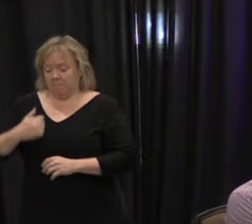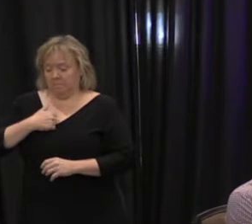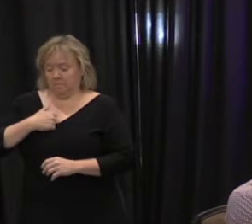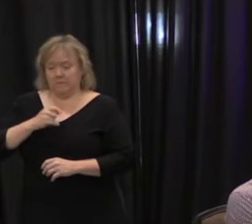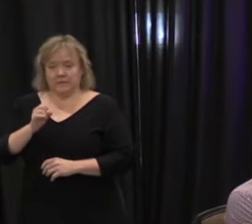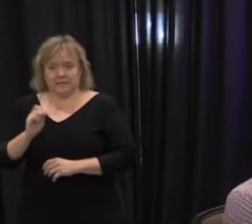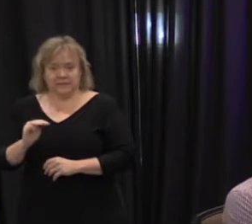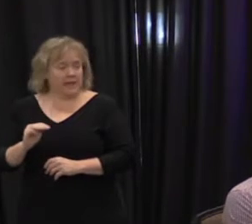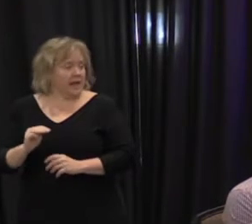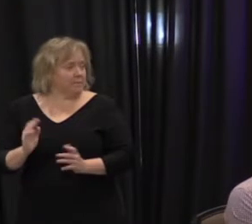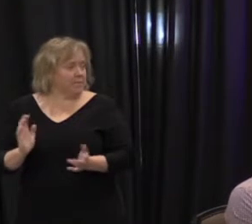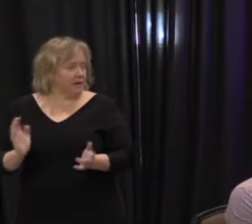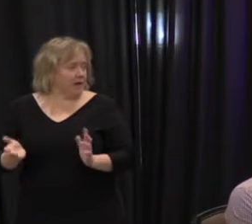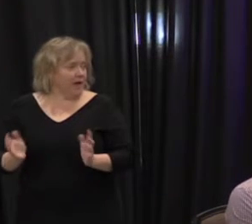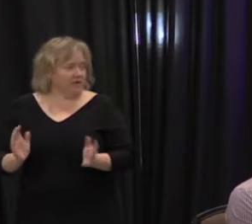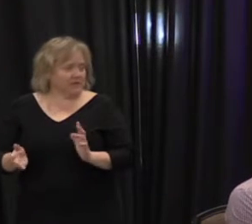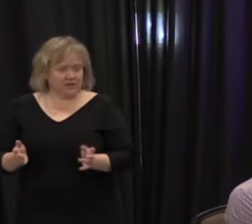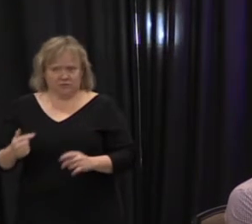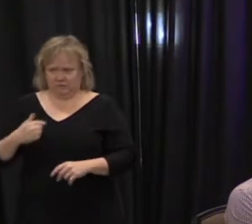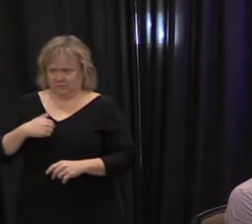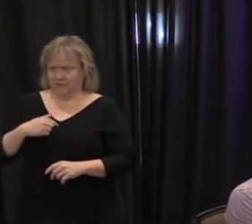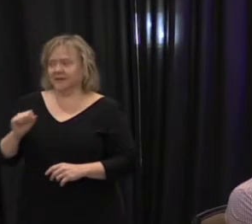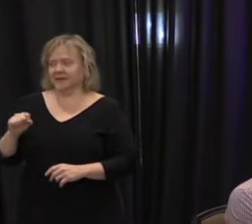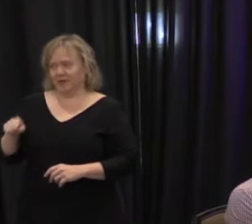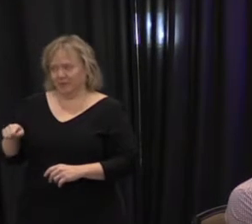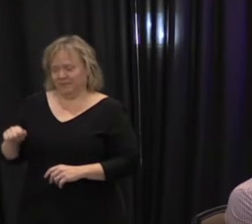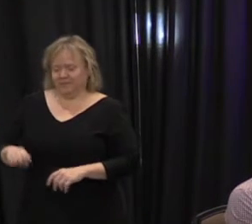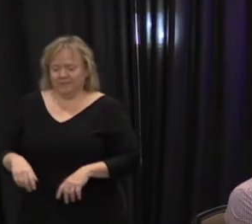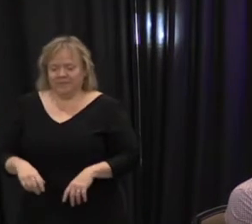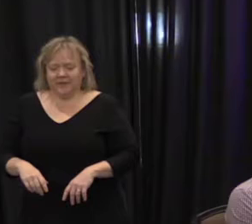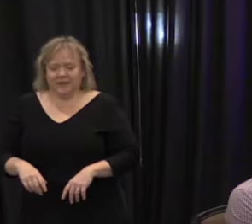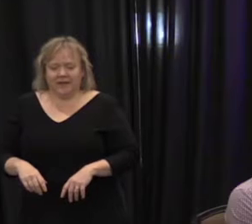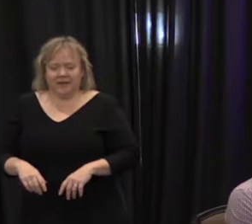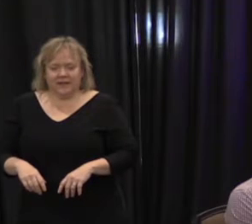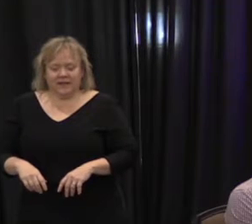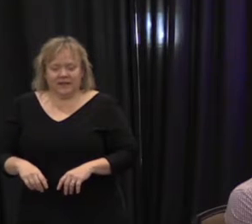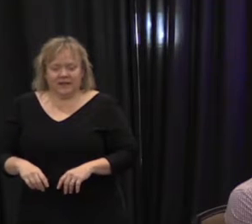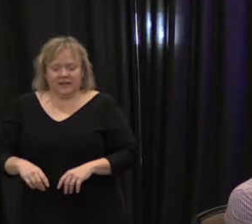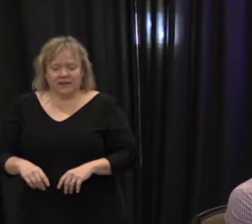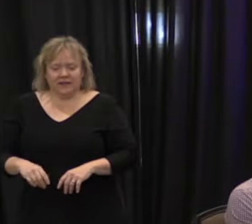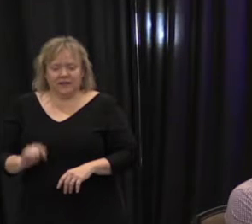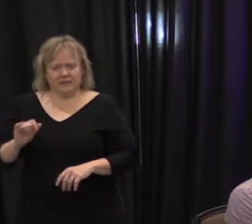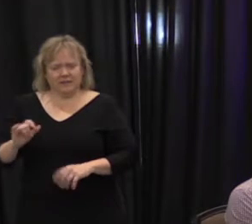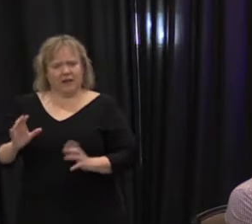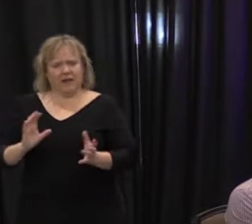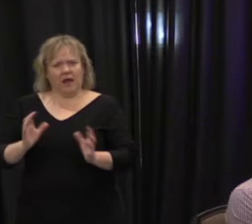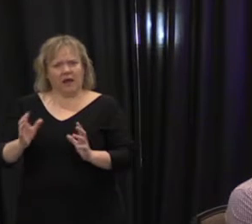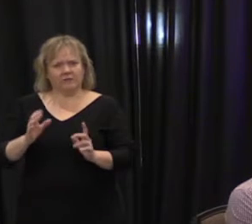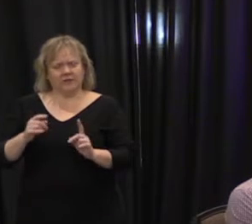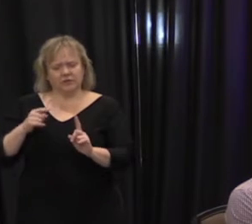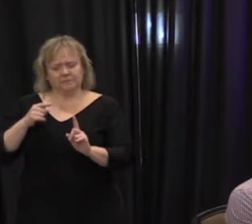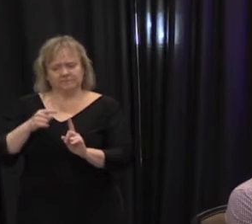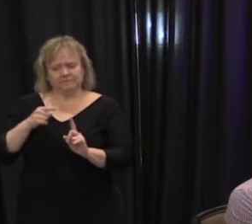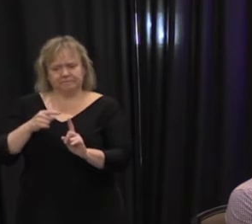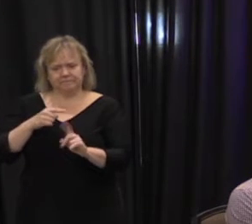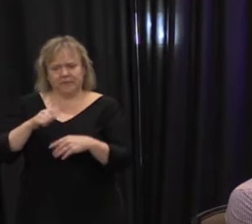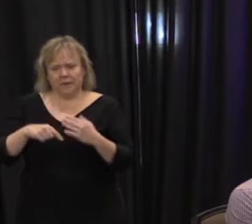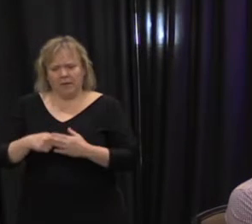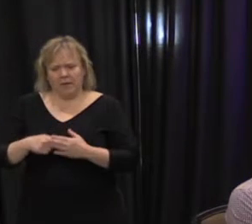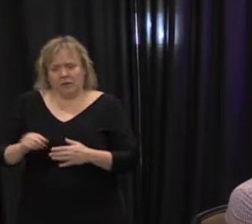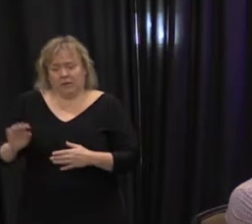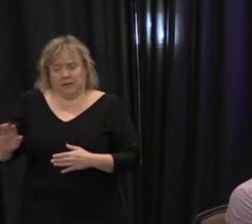conversation. Yeah, it was you. About how the calls to the